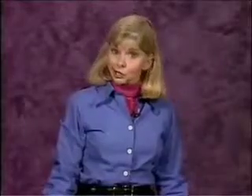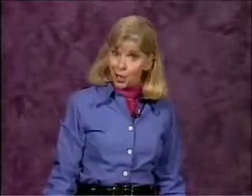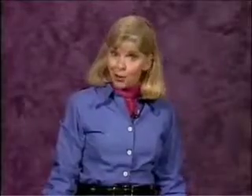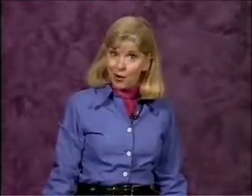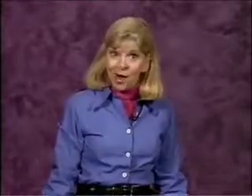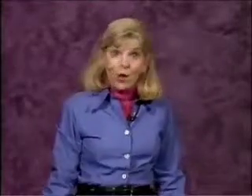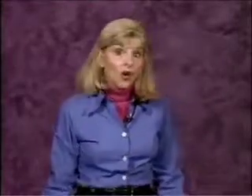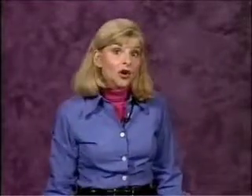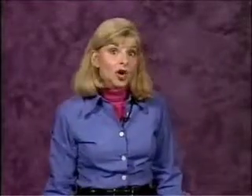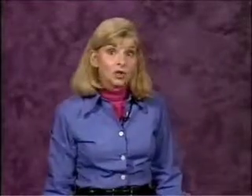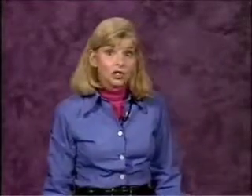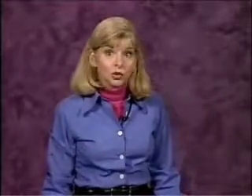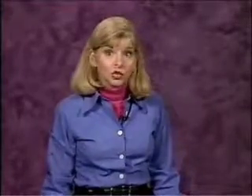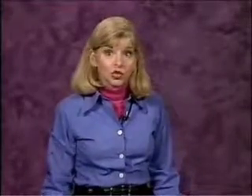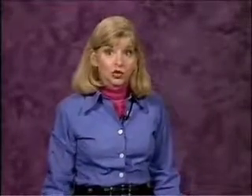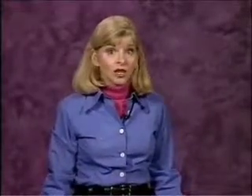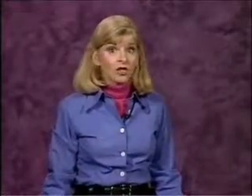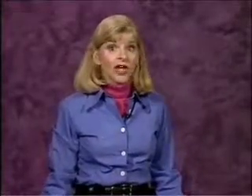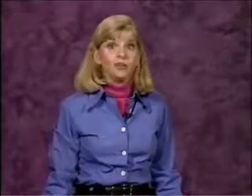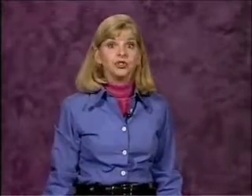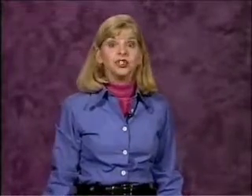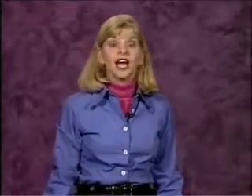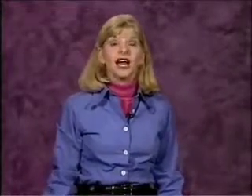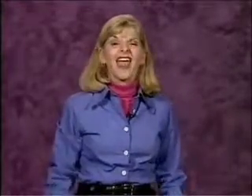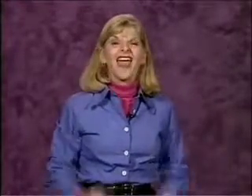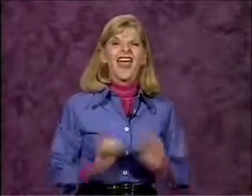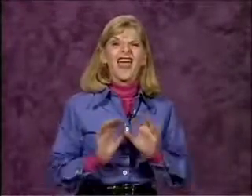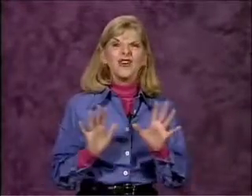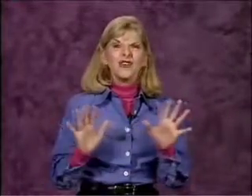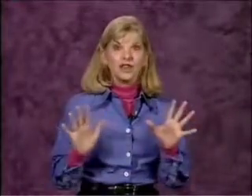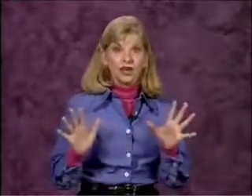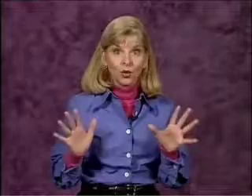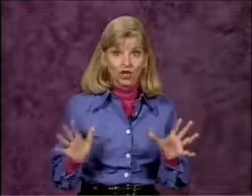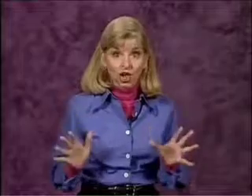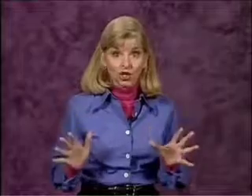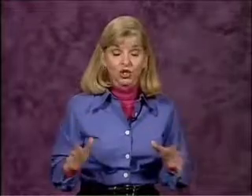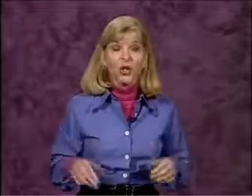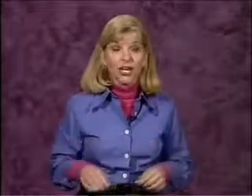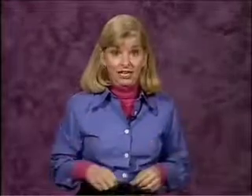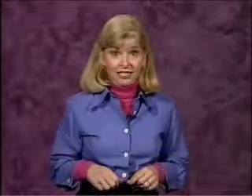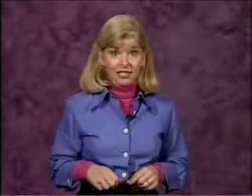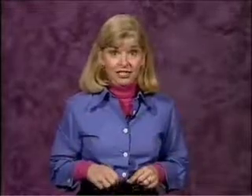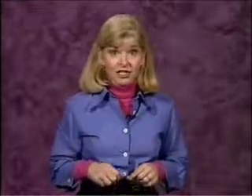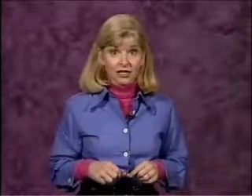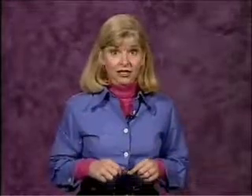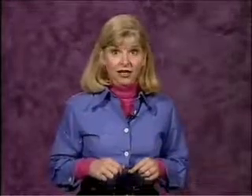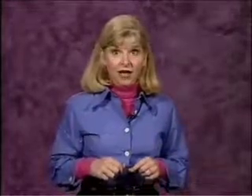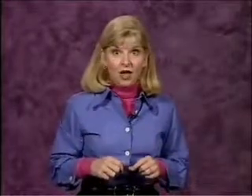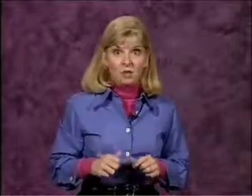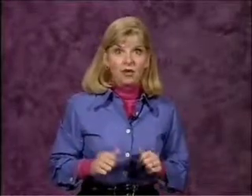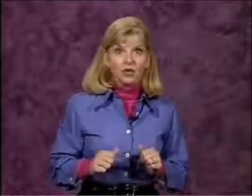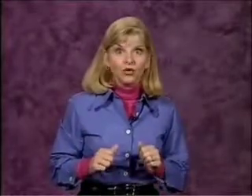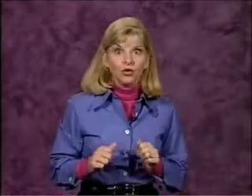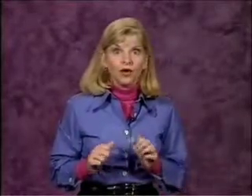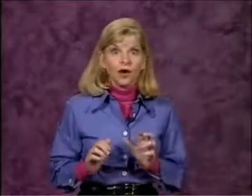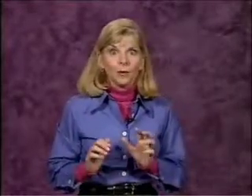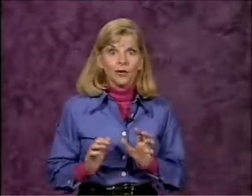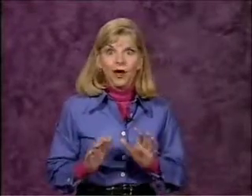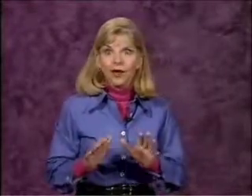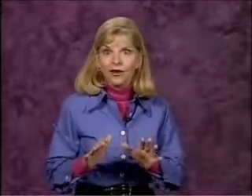So, we're going to assume that you're able to sign everything we taught you in lesson 6. Maybe you've even gone beyond